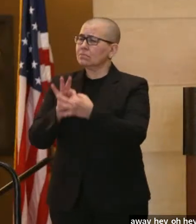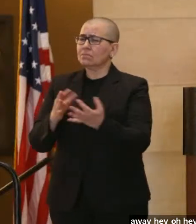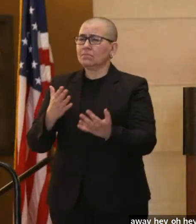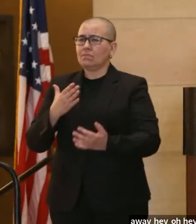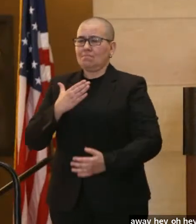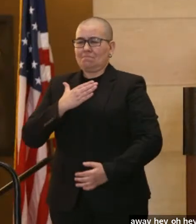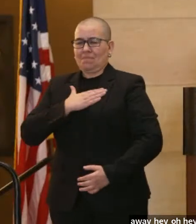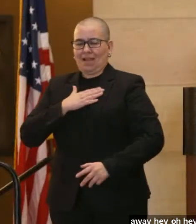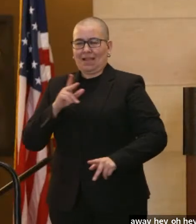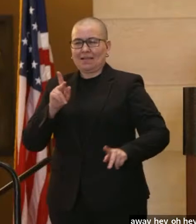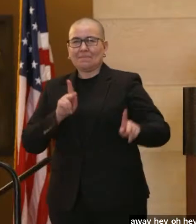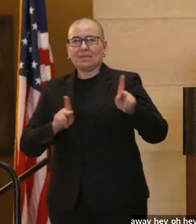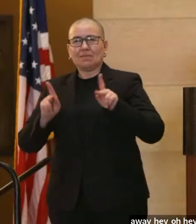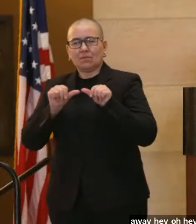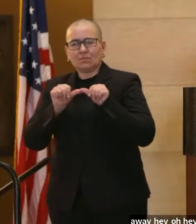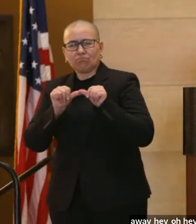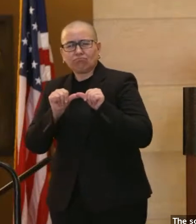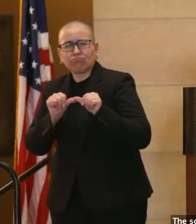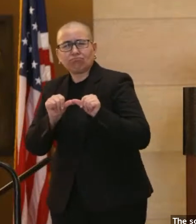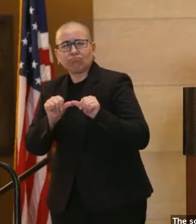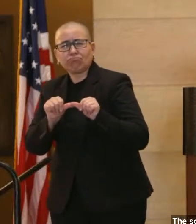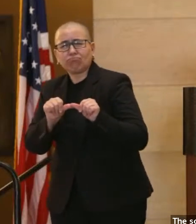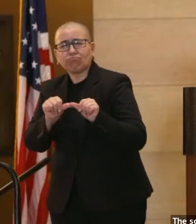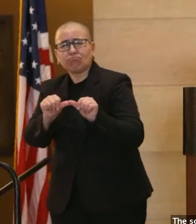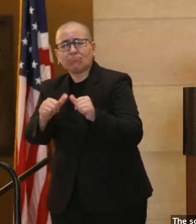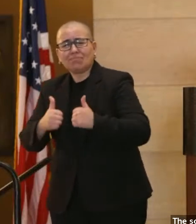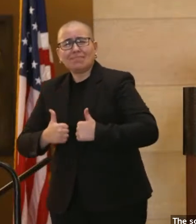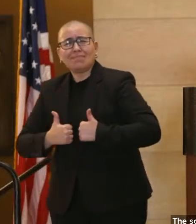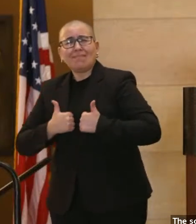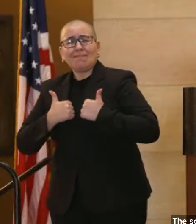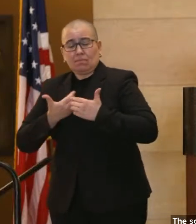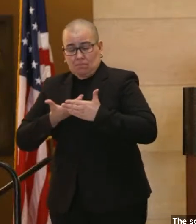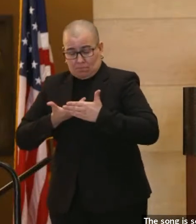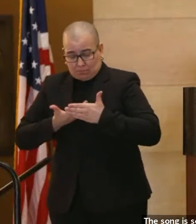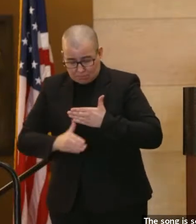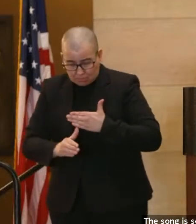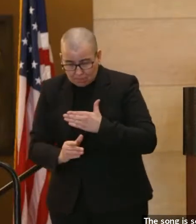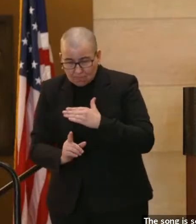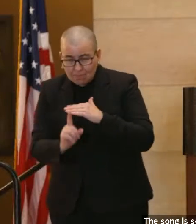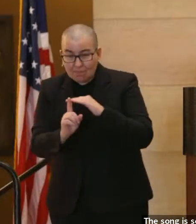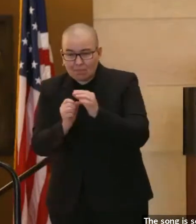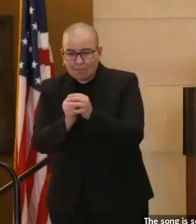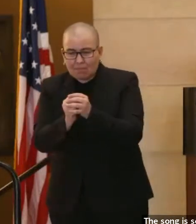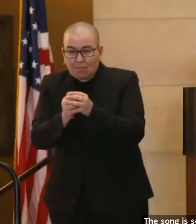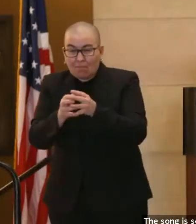regenerate, they may increase and recover their health and well-being. Wopila tanka.